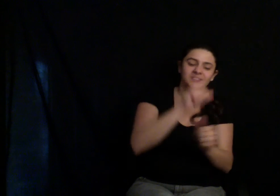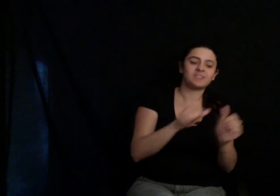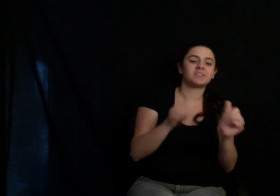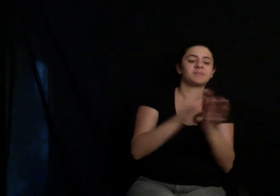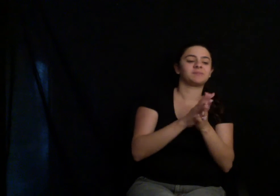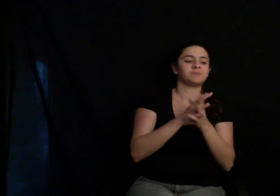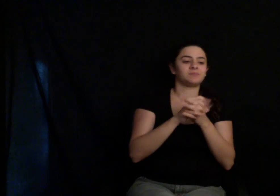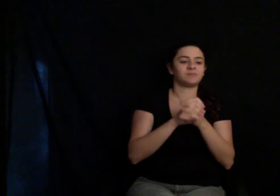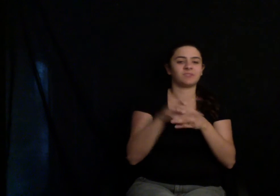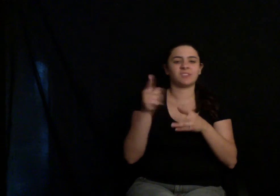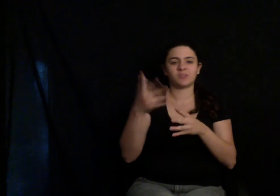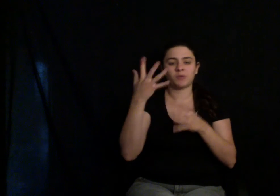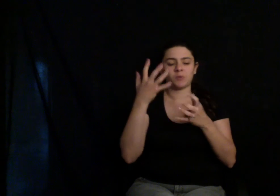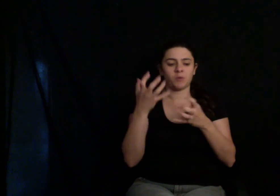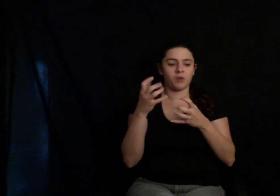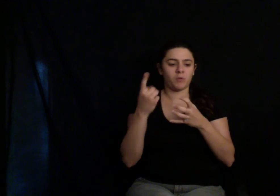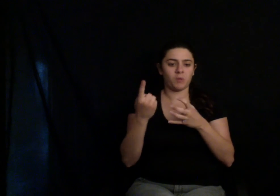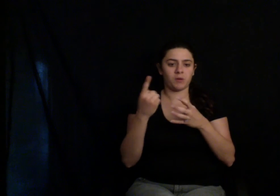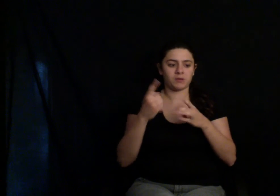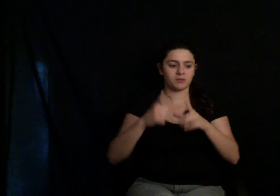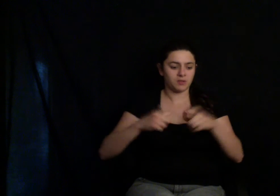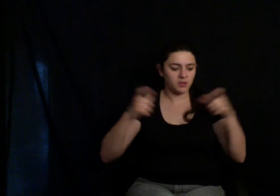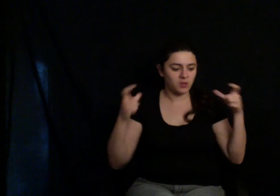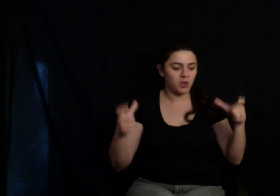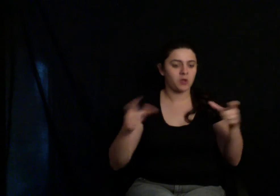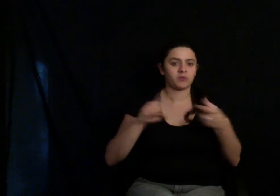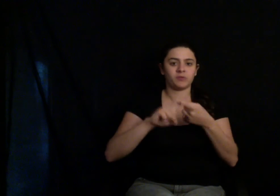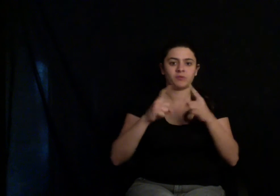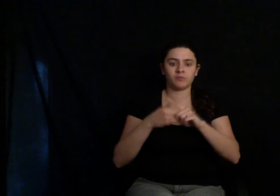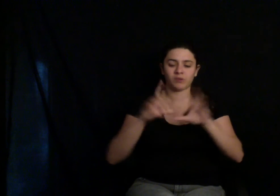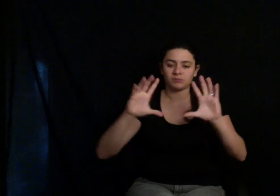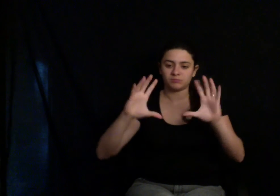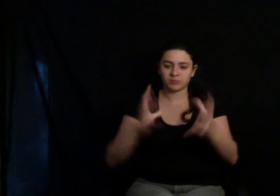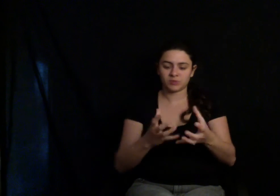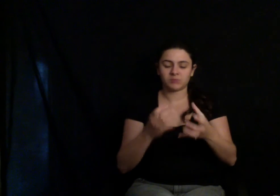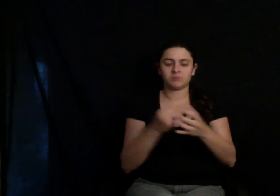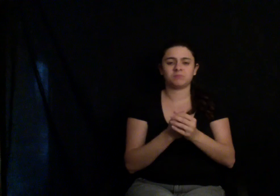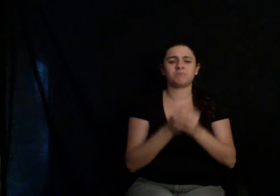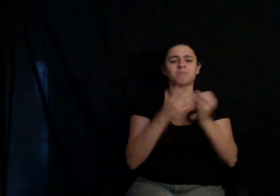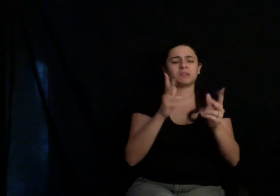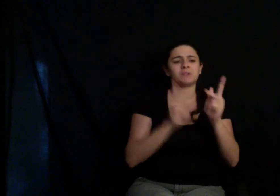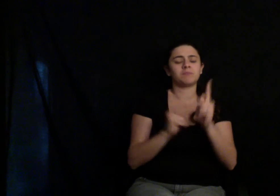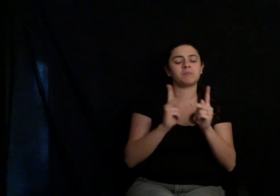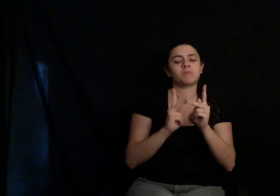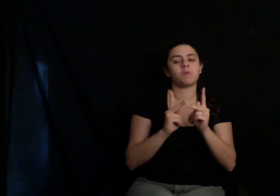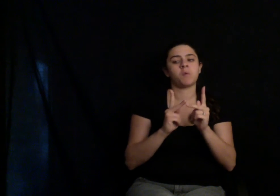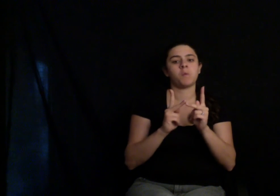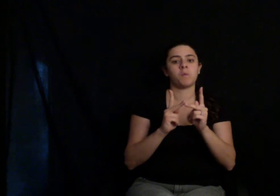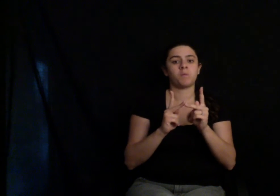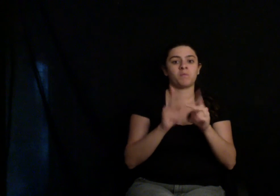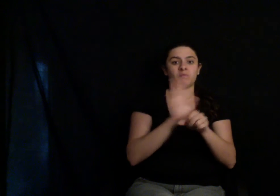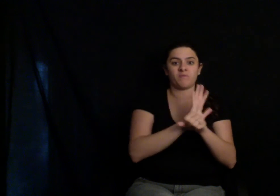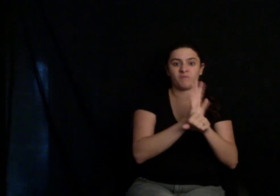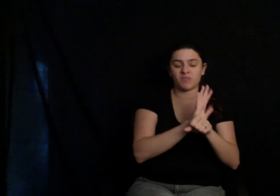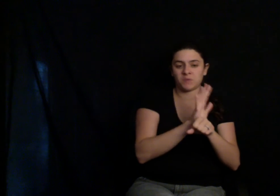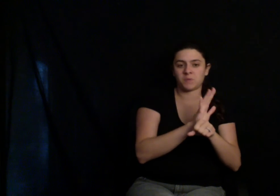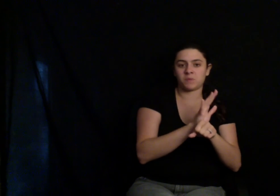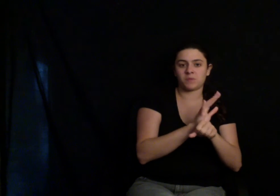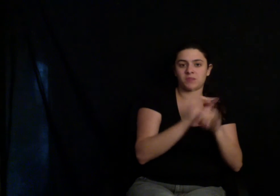in the film industry are very protective of their contacts. They're like, "Oh, I know Alexis Ohanian," or